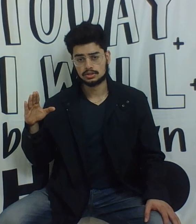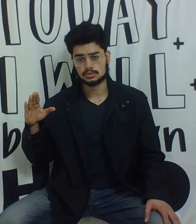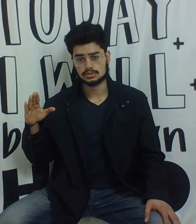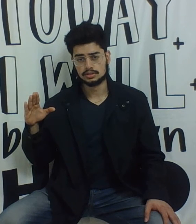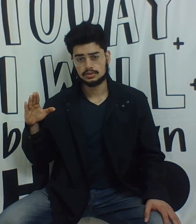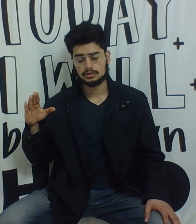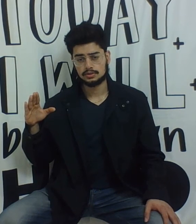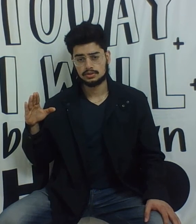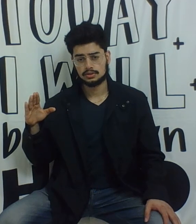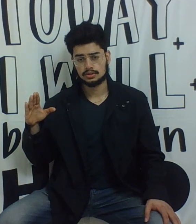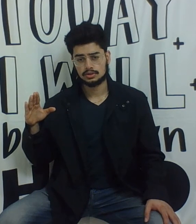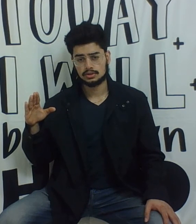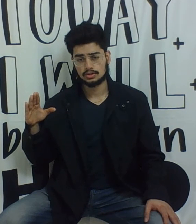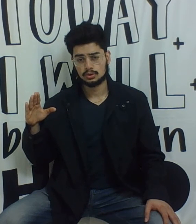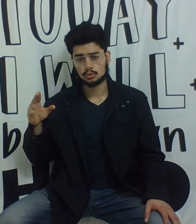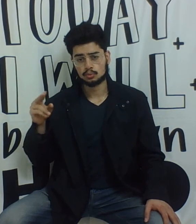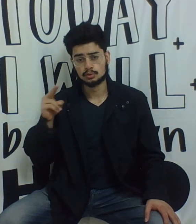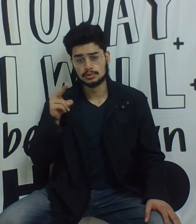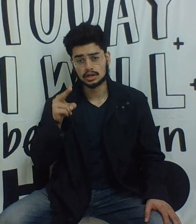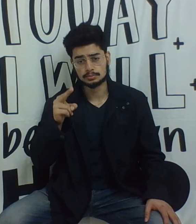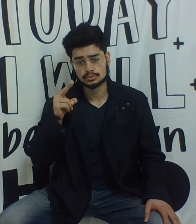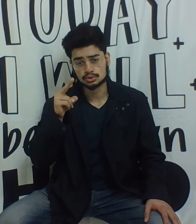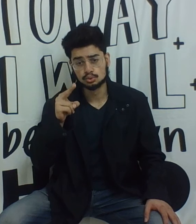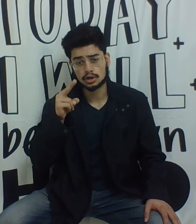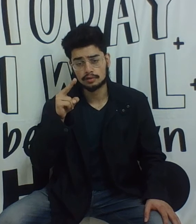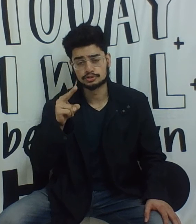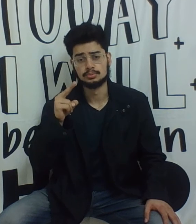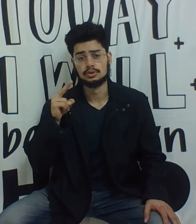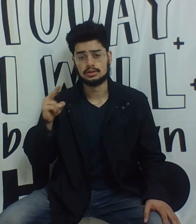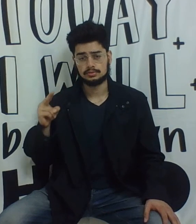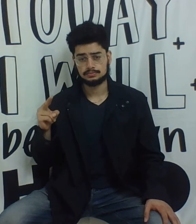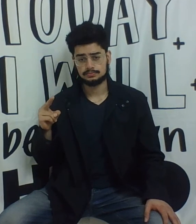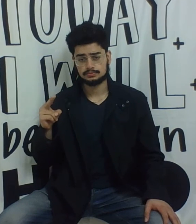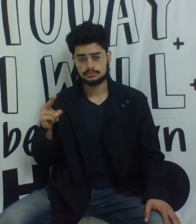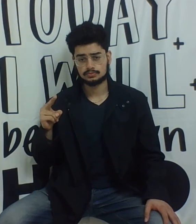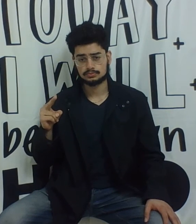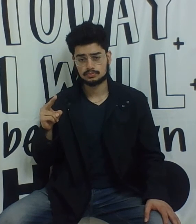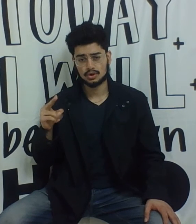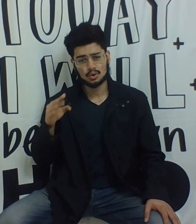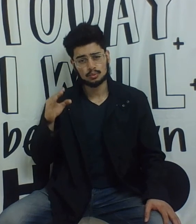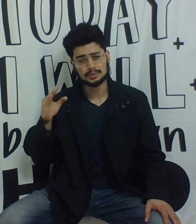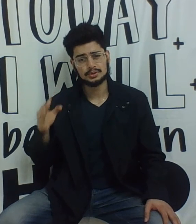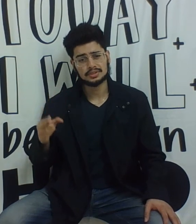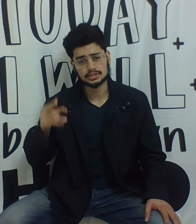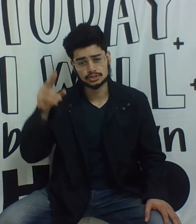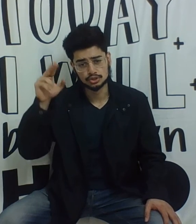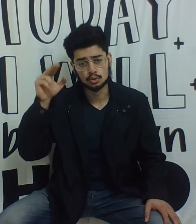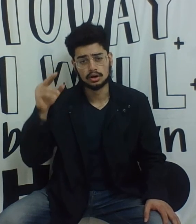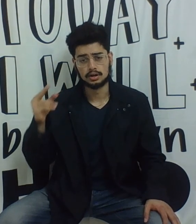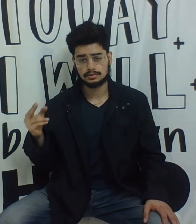You see, we will become too comfortable. When we know that there is a cure,